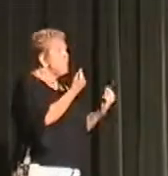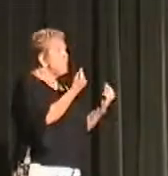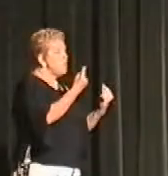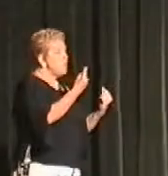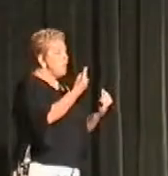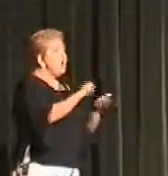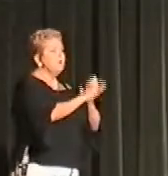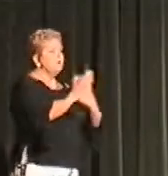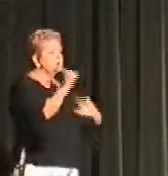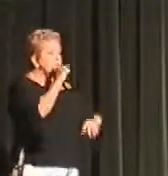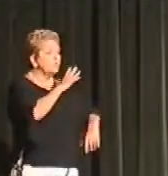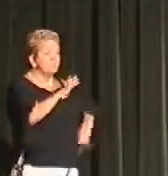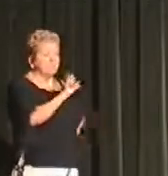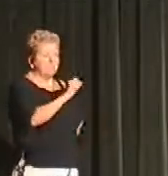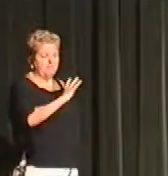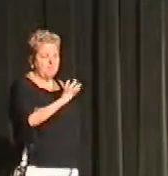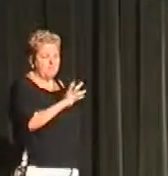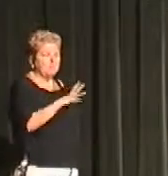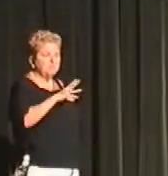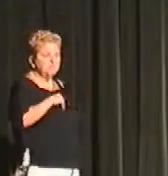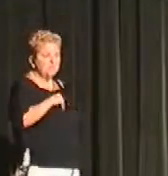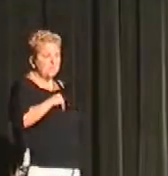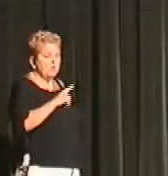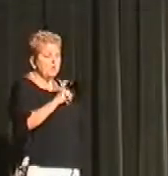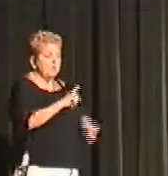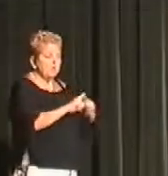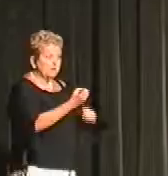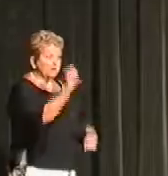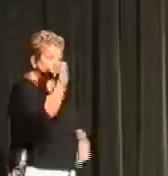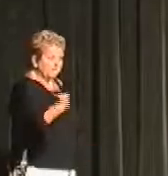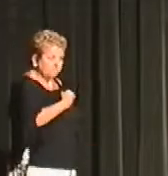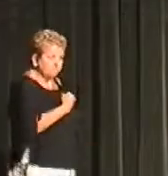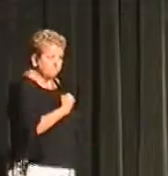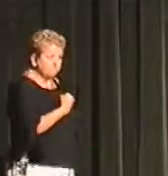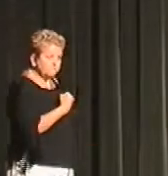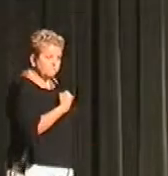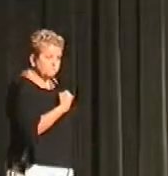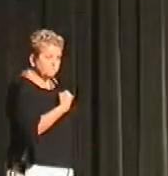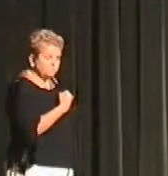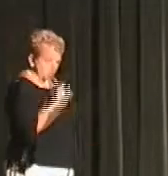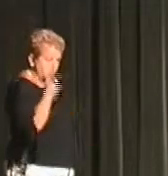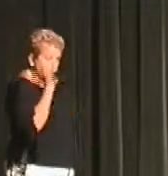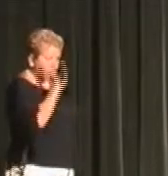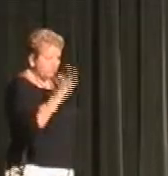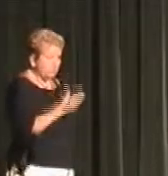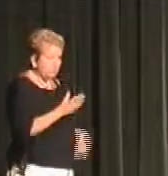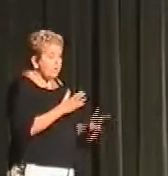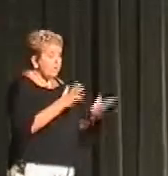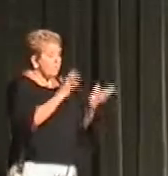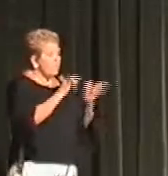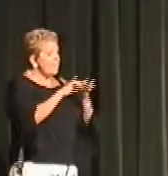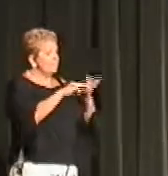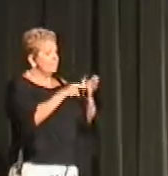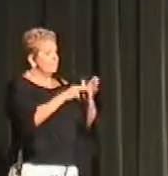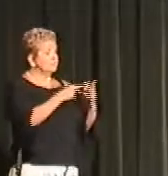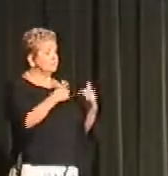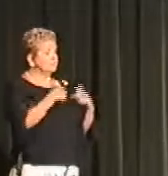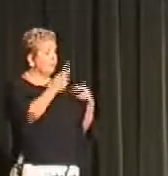and some of it afterwards, I might add, trying to be what I thought a tough broad was. And to me, that was someone who cared about no one, you know,